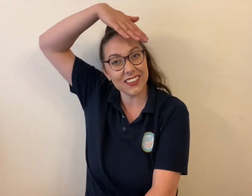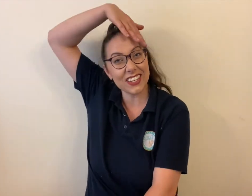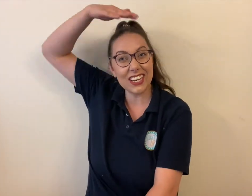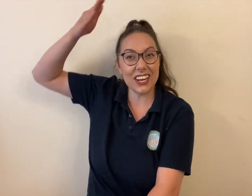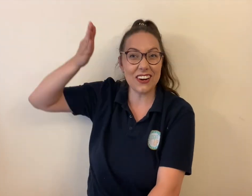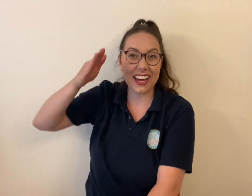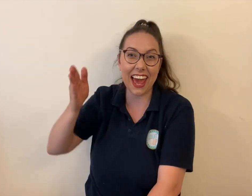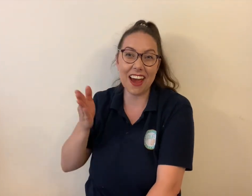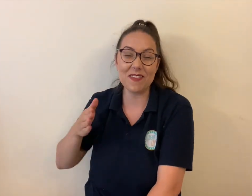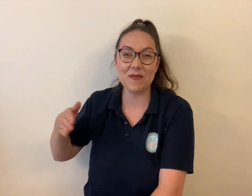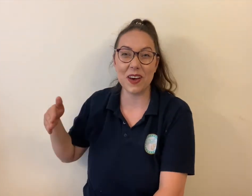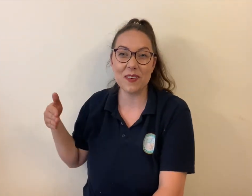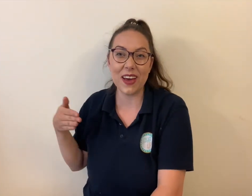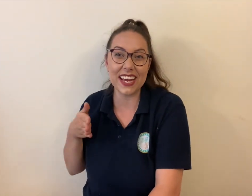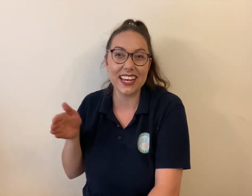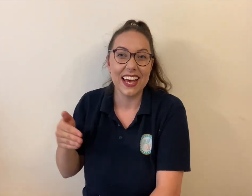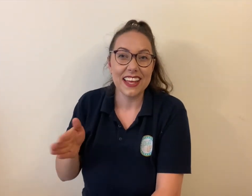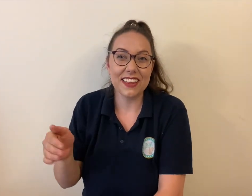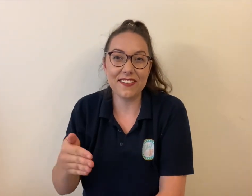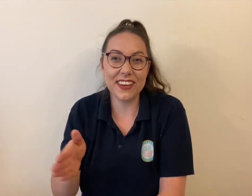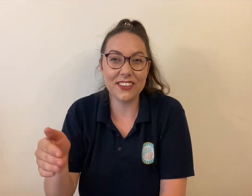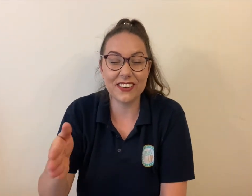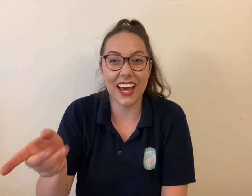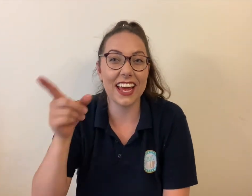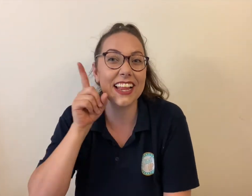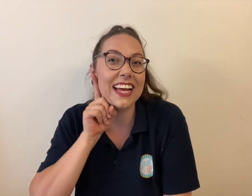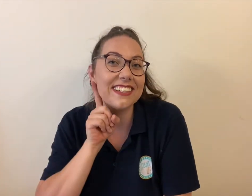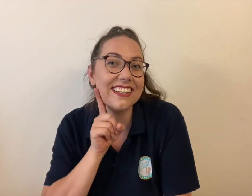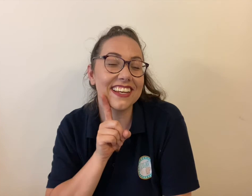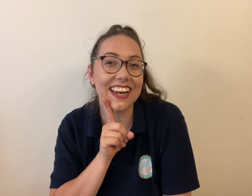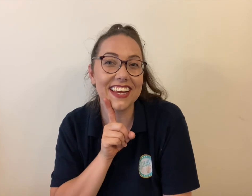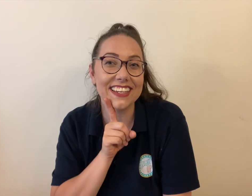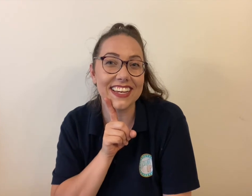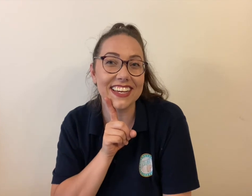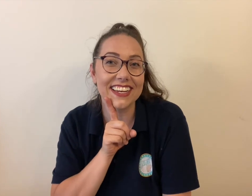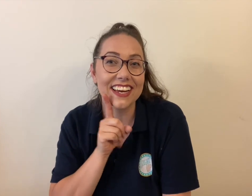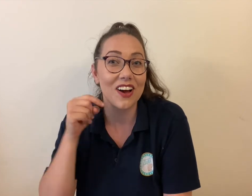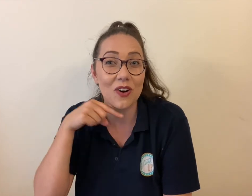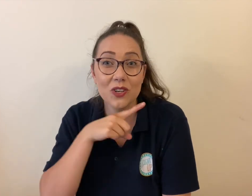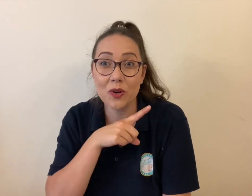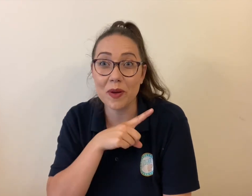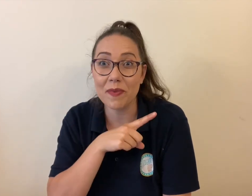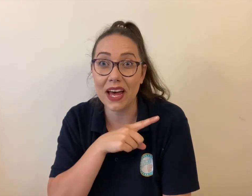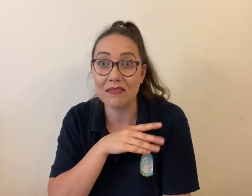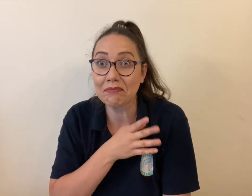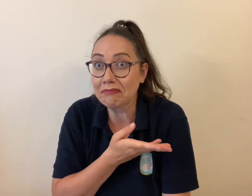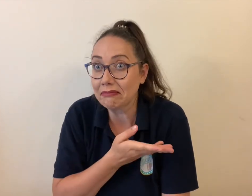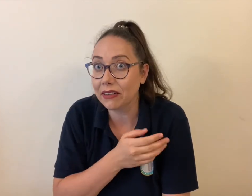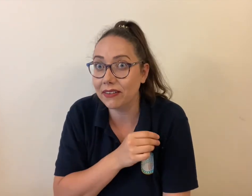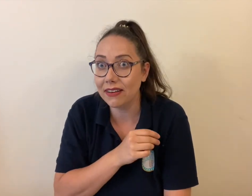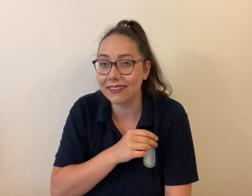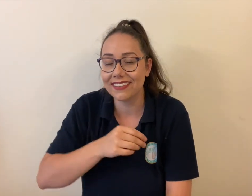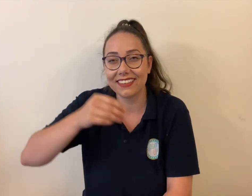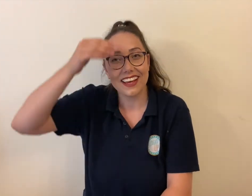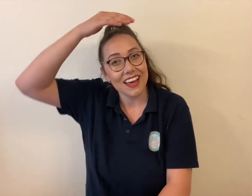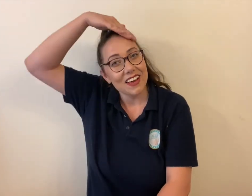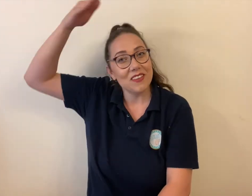got the long hair of the mermaid, the fish tail, and she's a lady. Or it could be a man. Who knows? So we